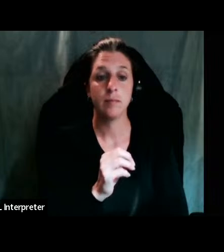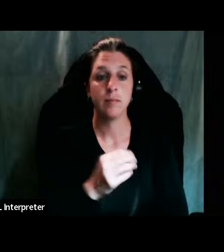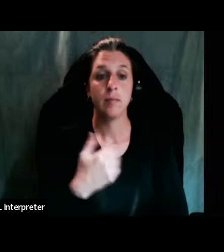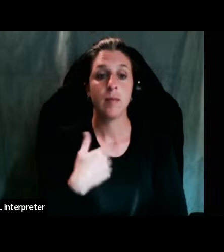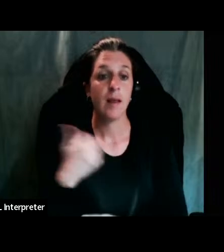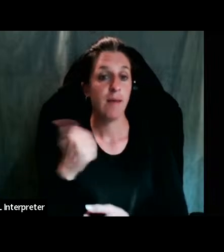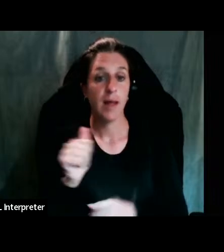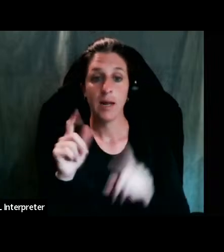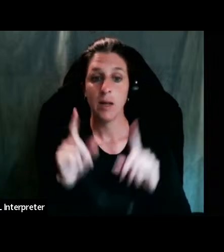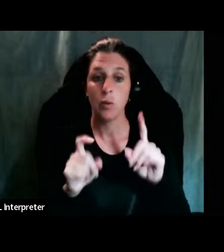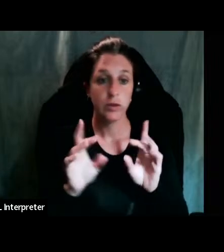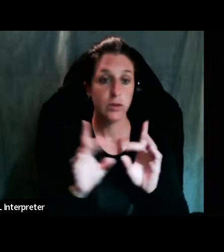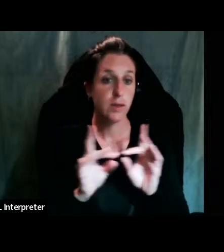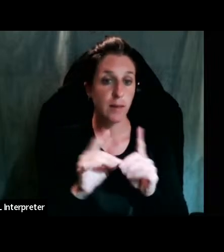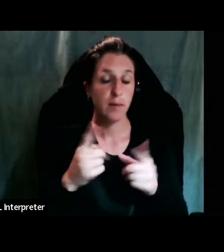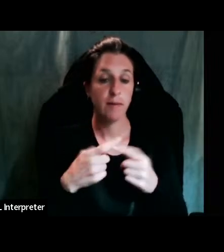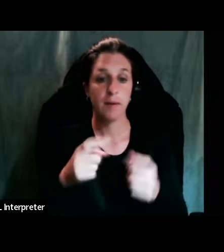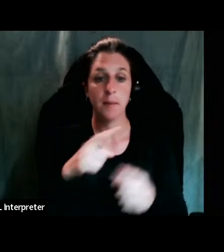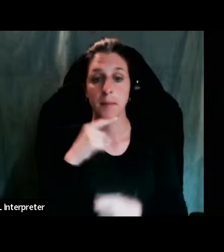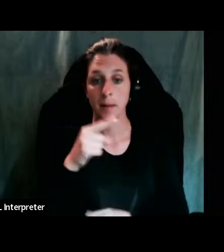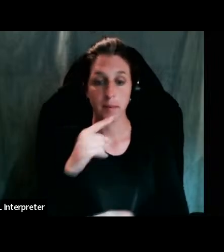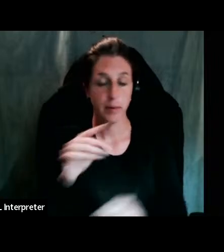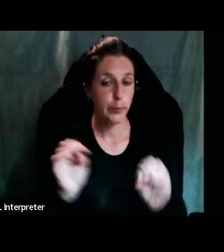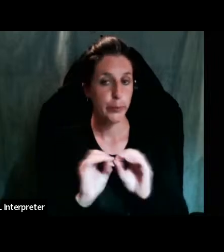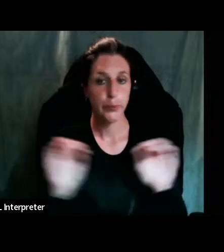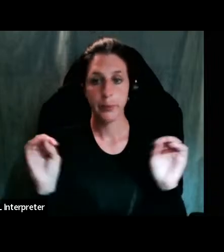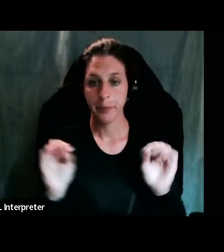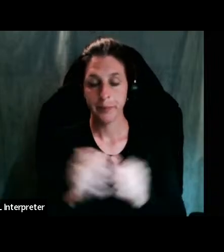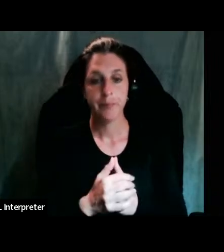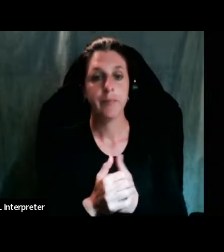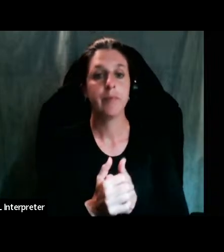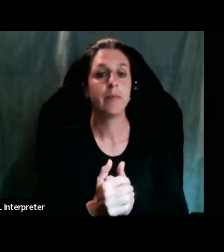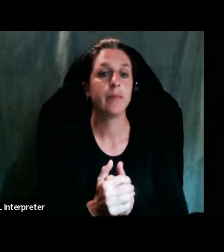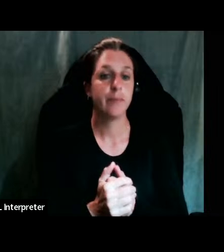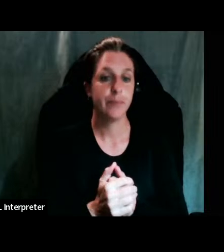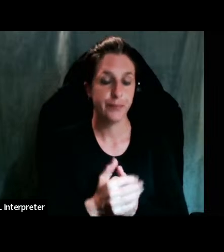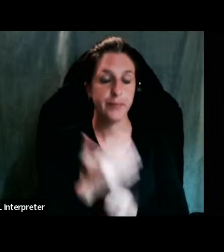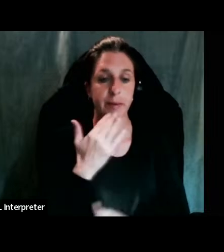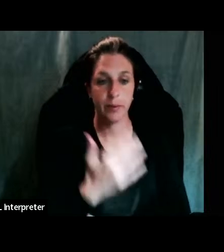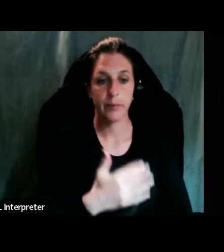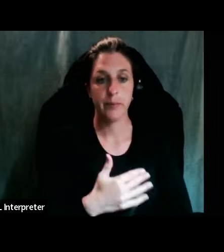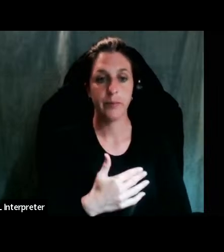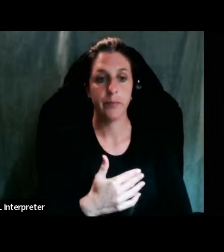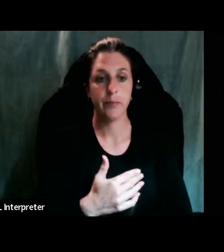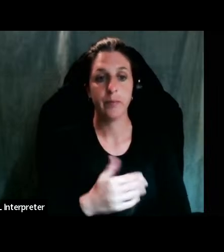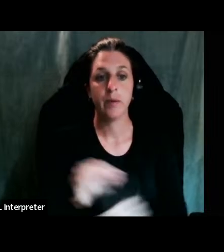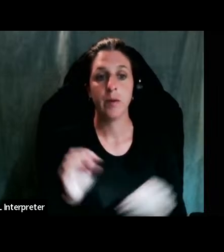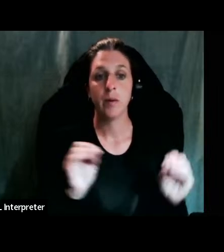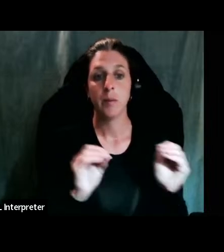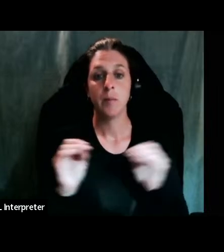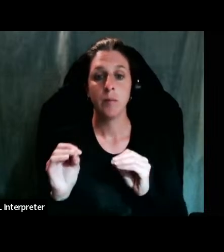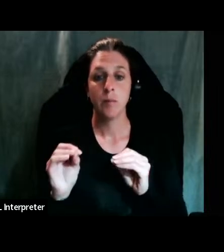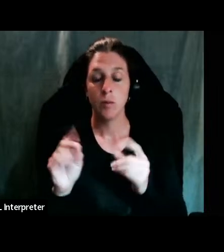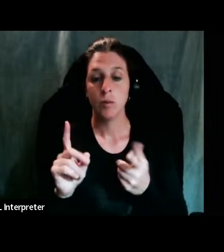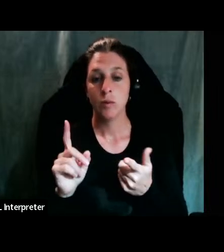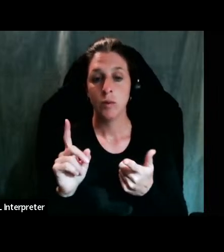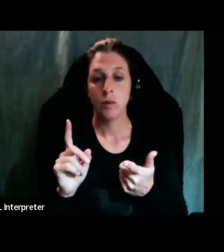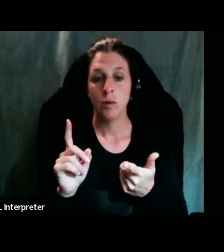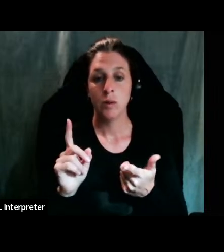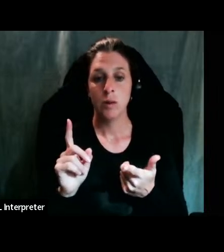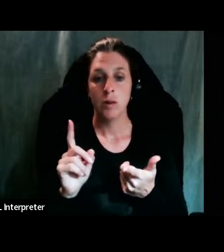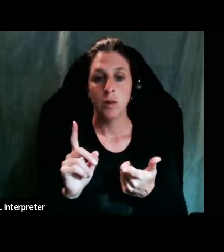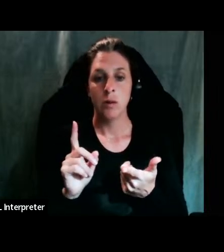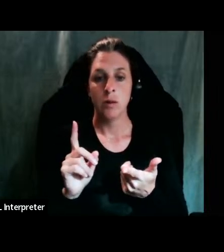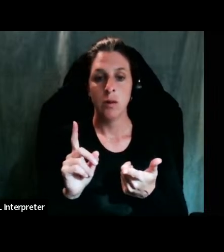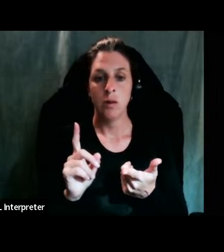questions or comments from the public? There are none. Okay, thank you. Can I have a motion to pass?